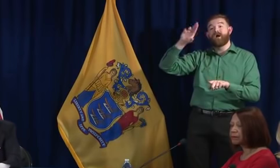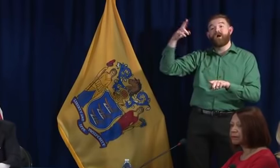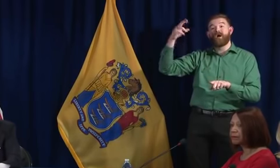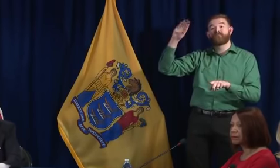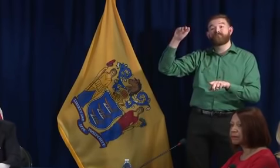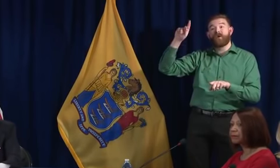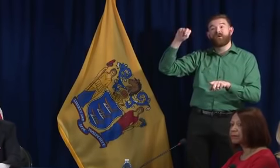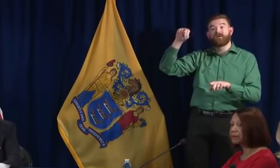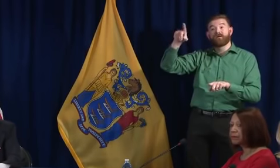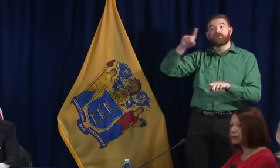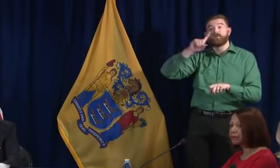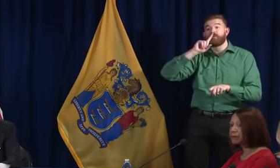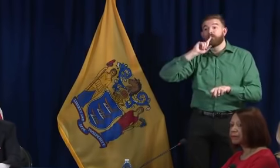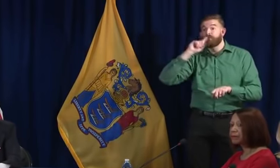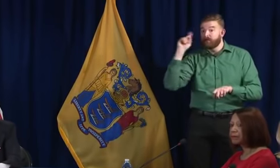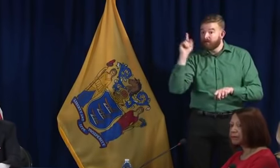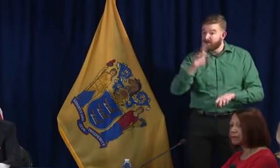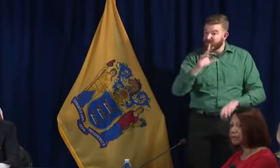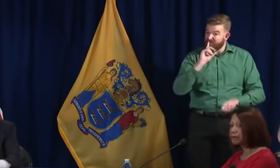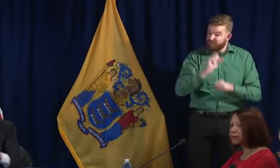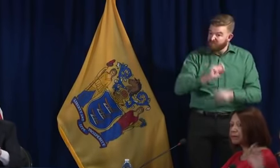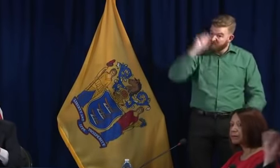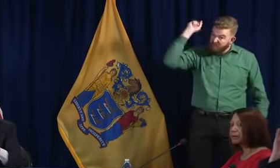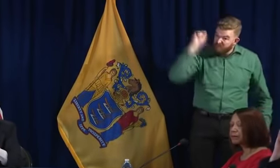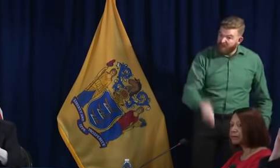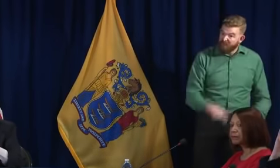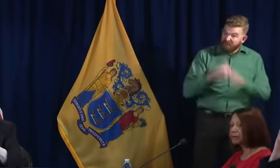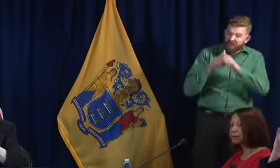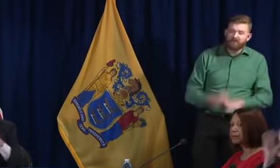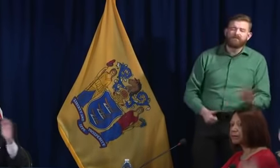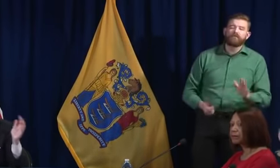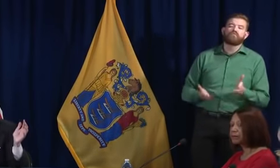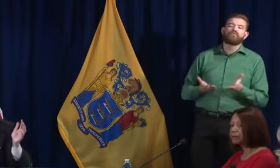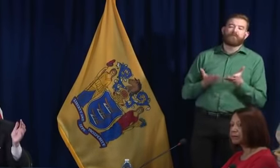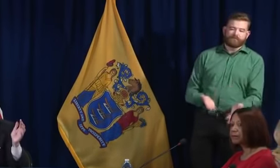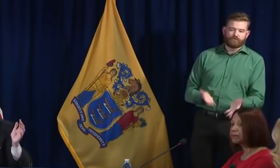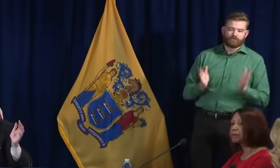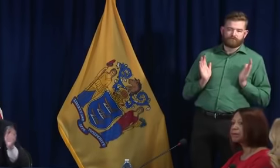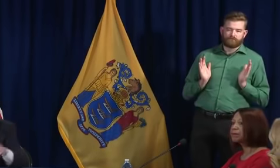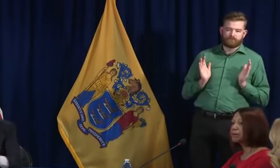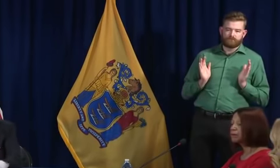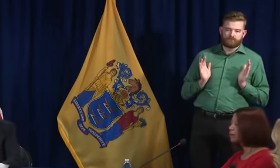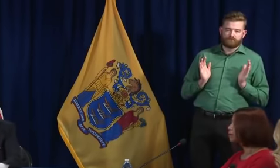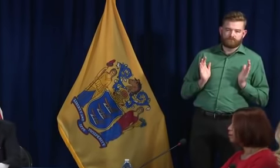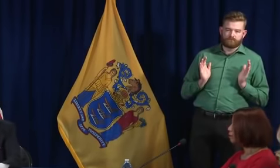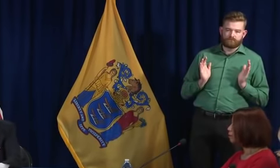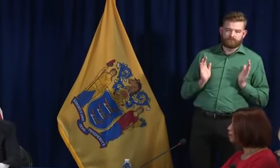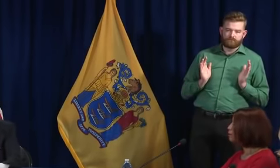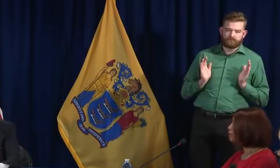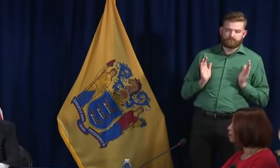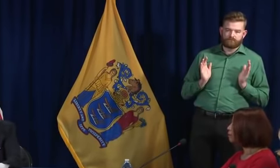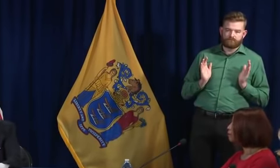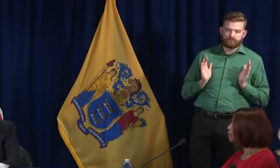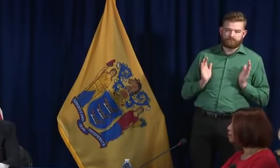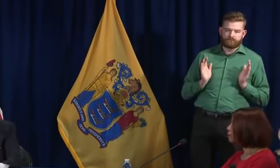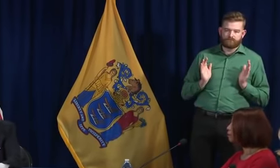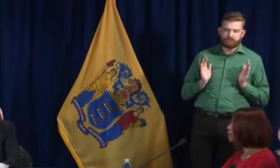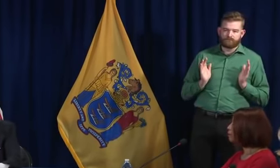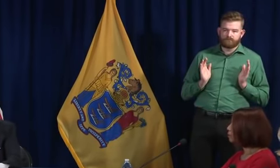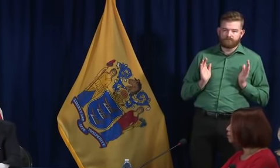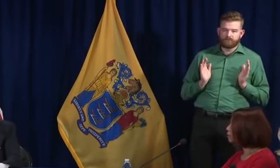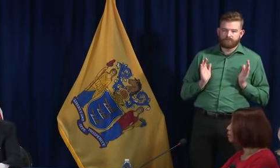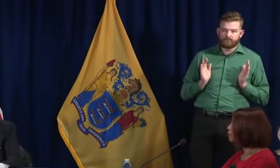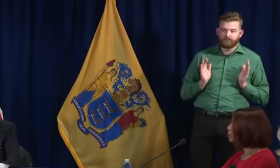with someone making a recommendation. We believe we are seeing the whole waterfront of the state, no pun intended, and that